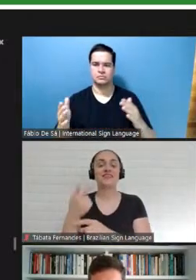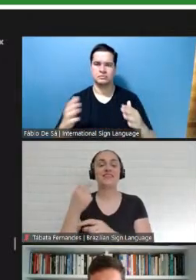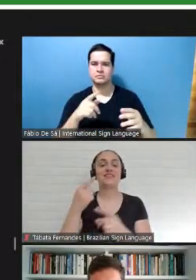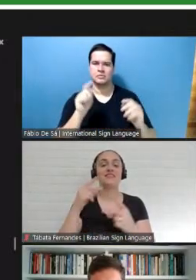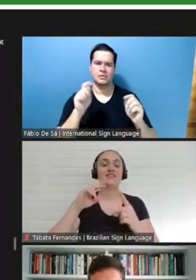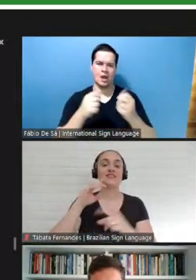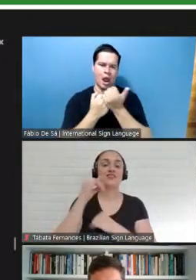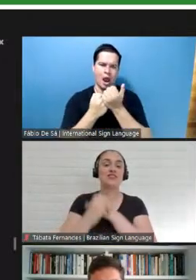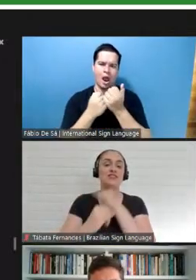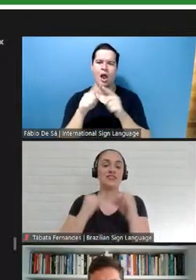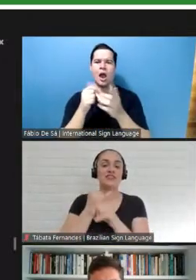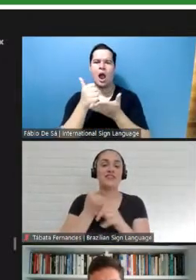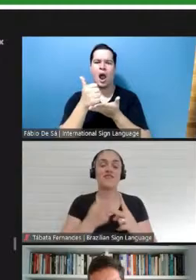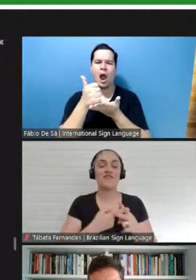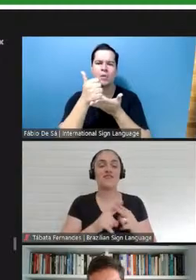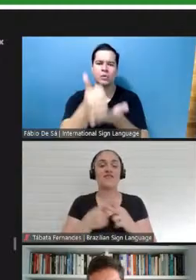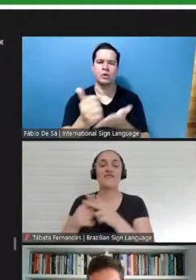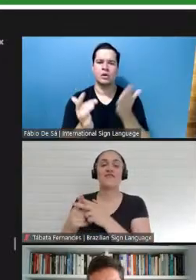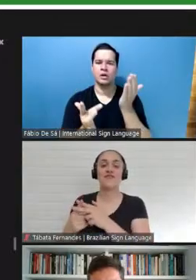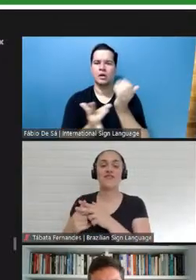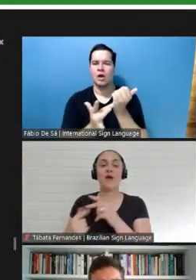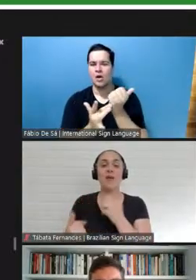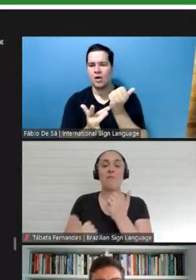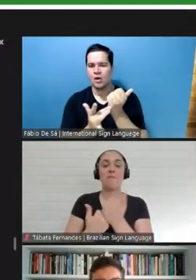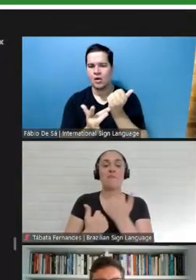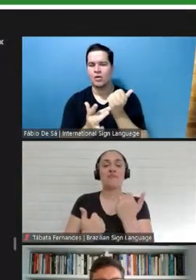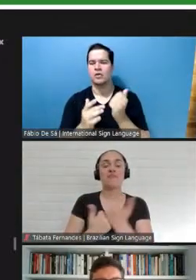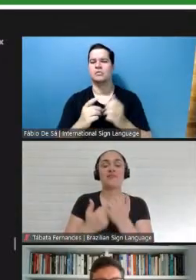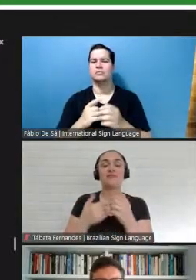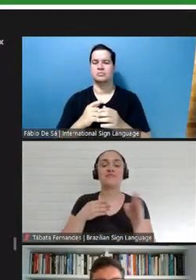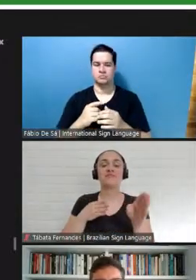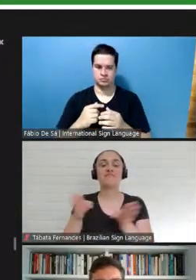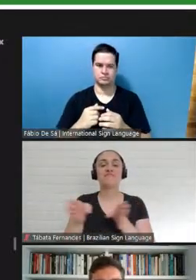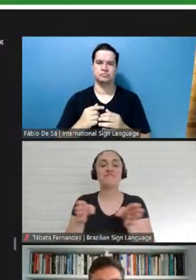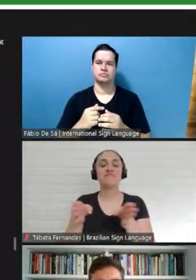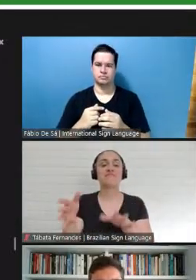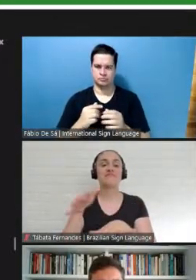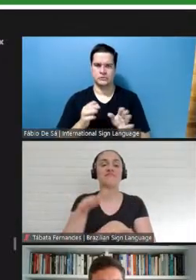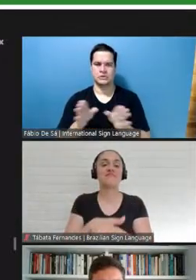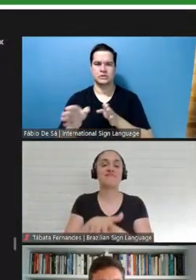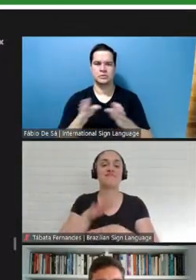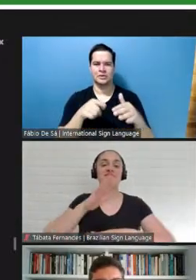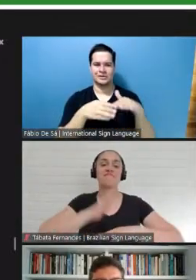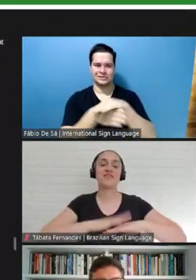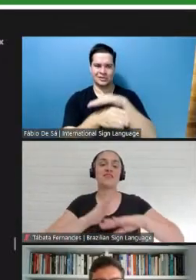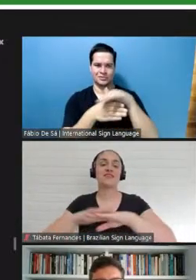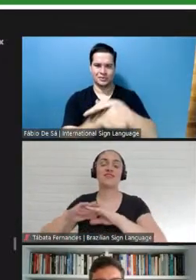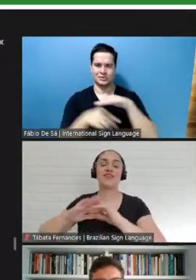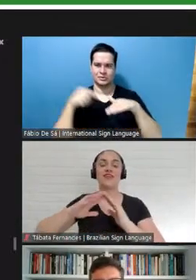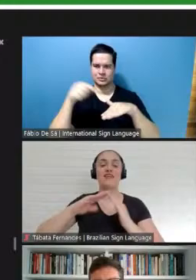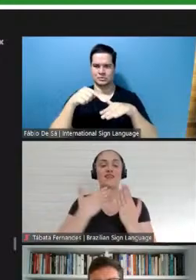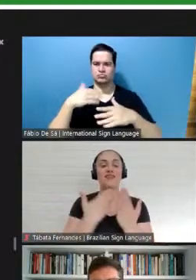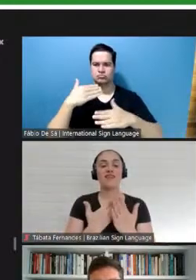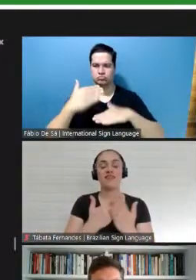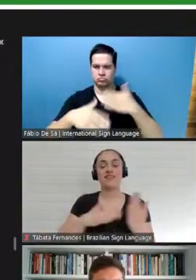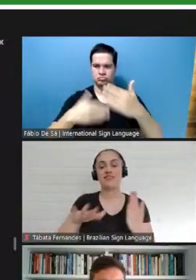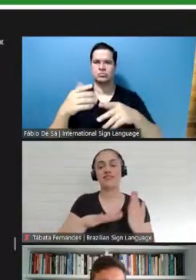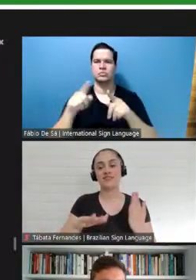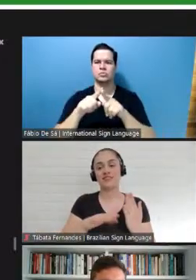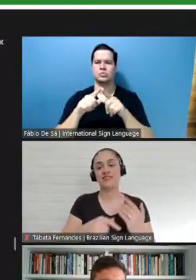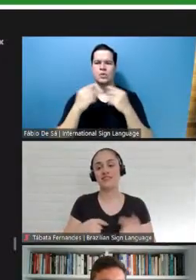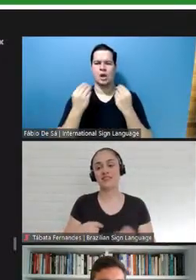much, Rodrigo, and thank you for inviting me, and thank you for the Zero Project. I am a white female. I'm wearing a red